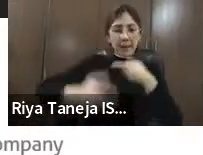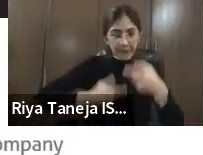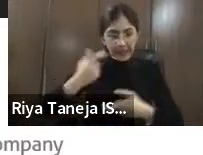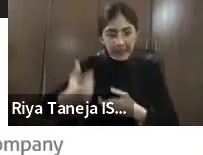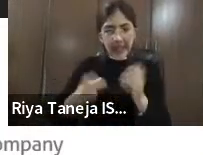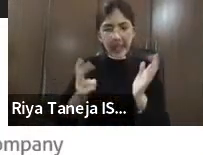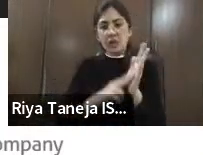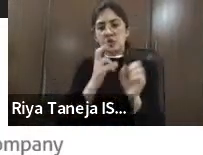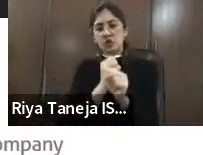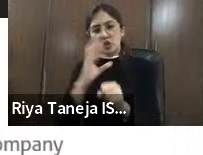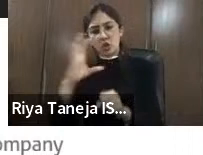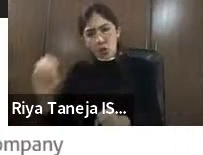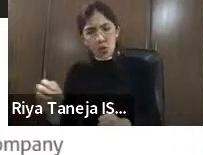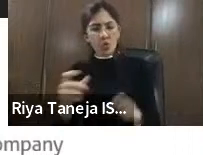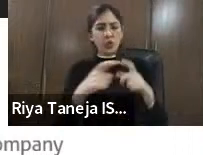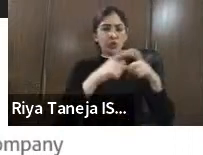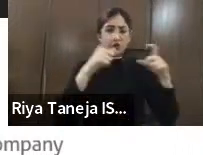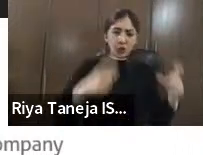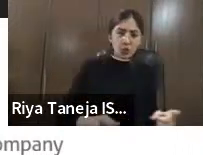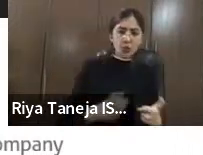and institutions.